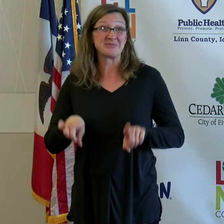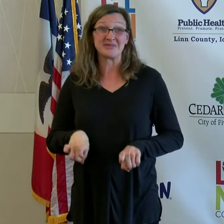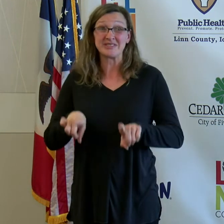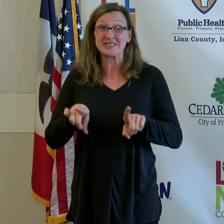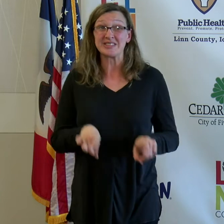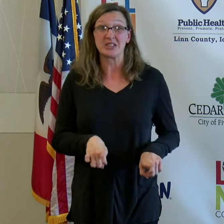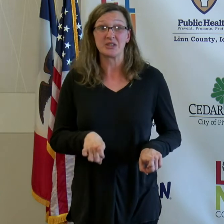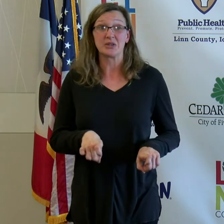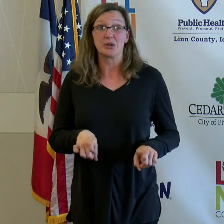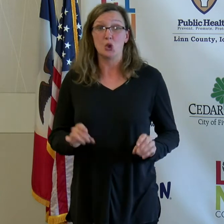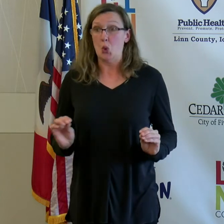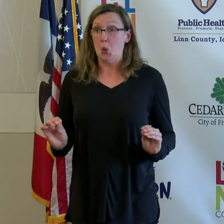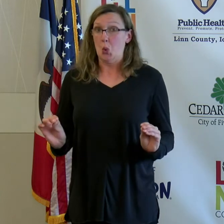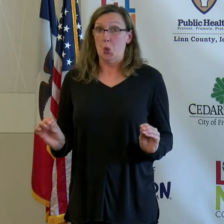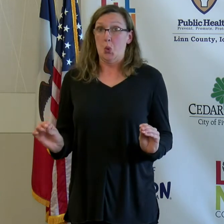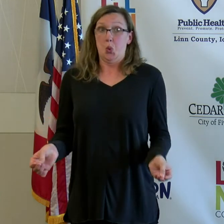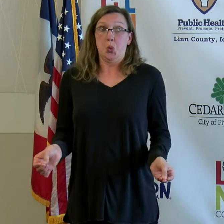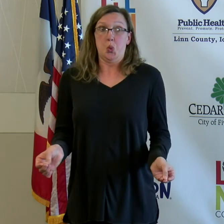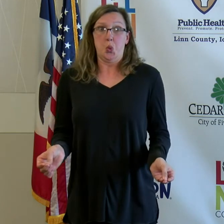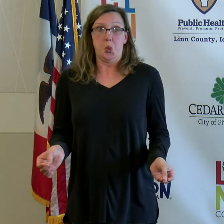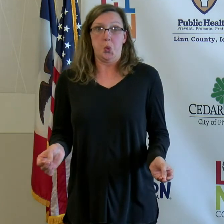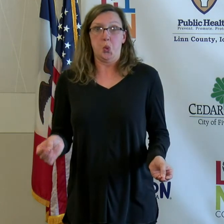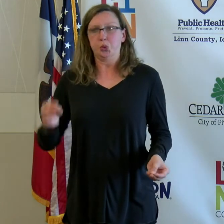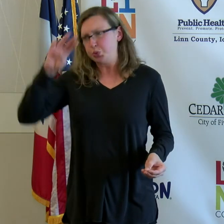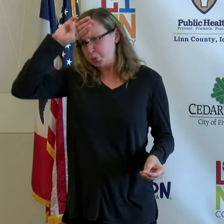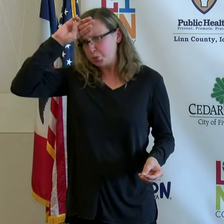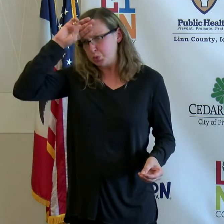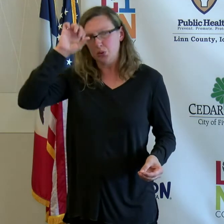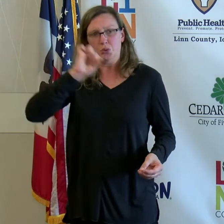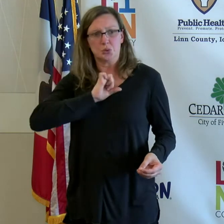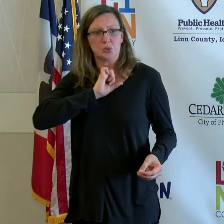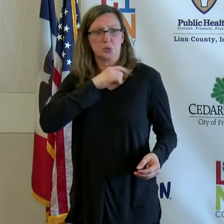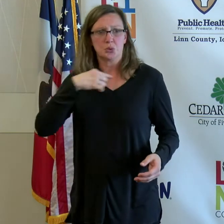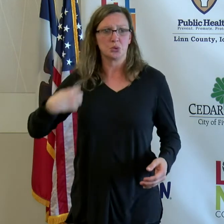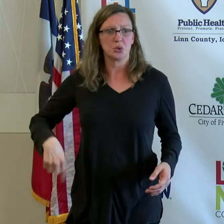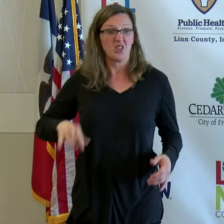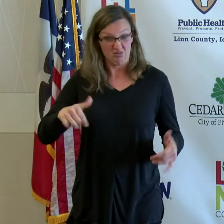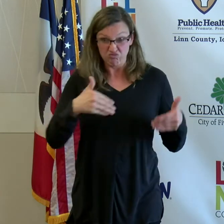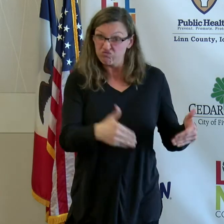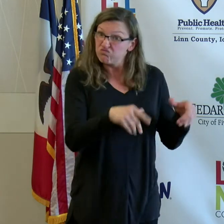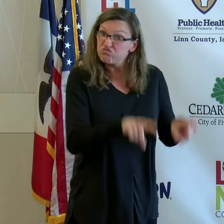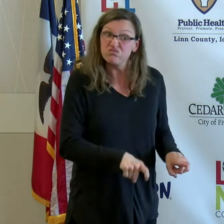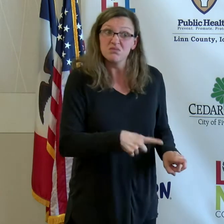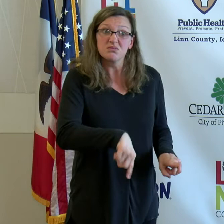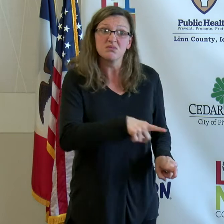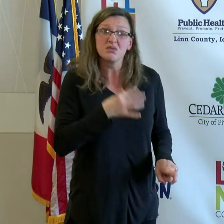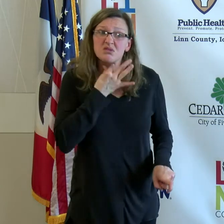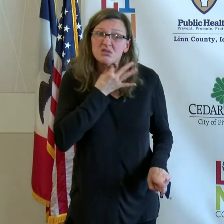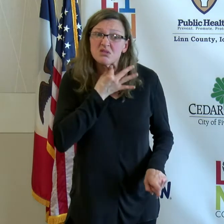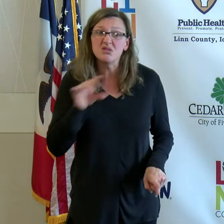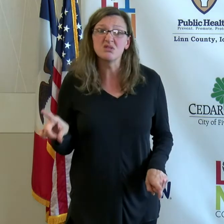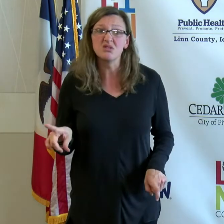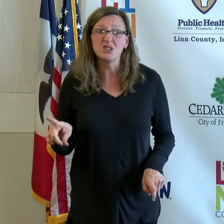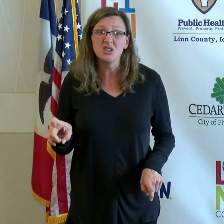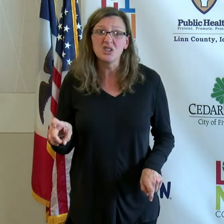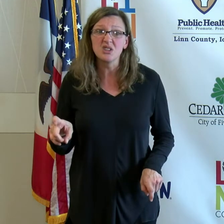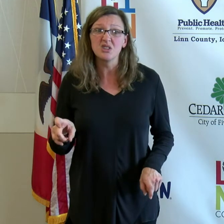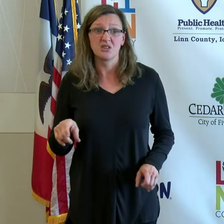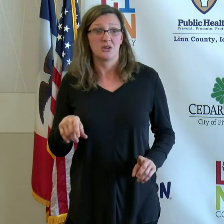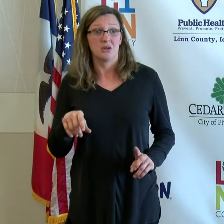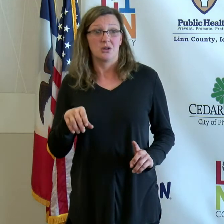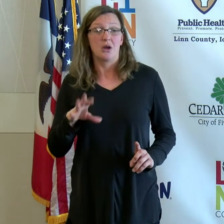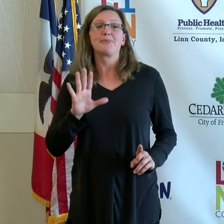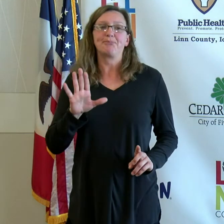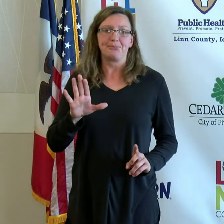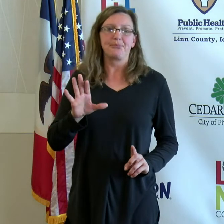staff? So Kate's question is, are there any efforts to test asymptomatic residents or staff? So at this time,